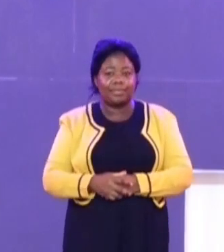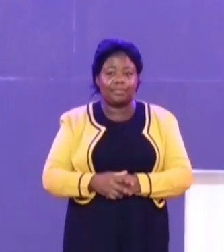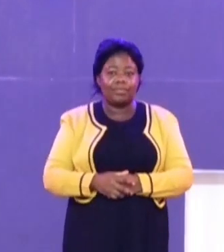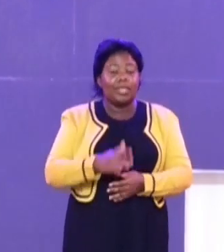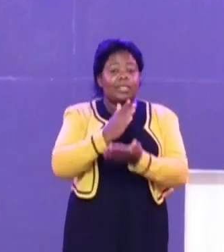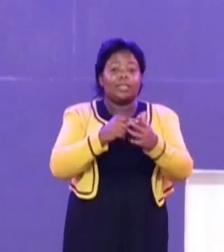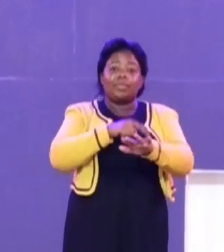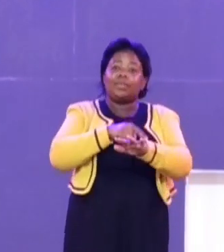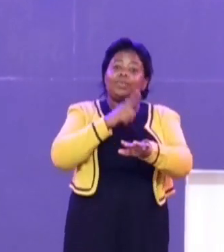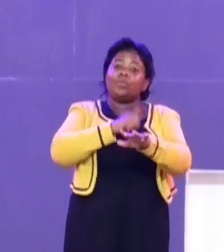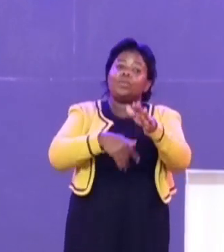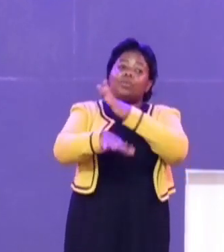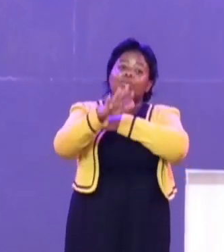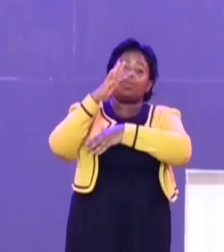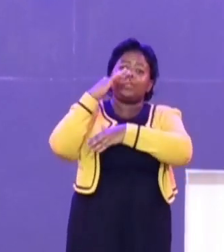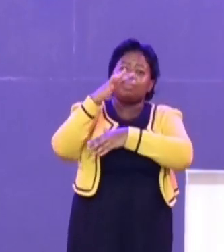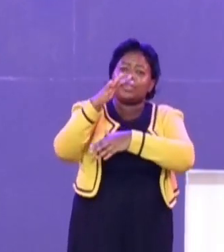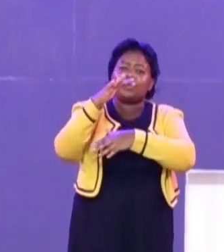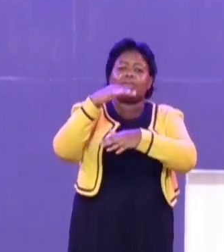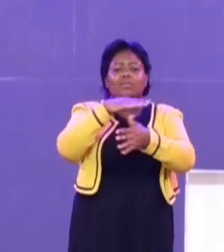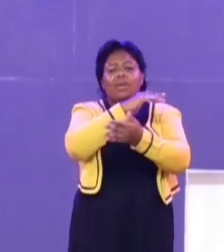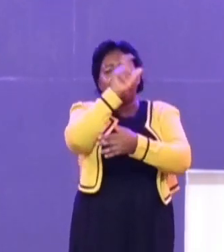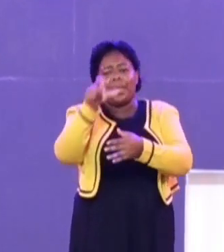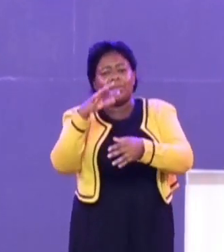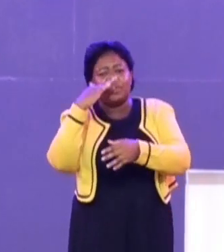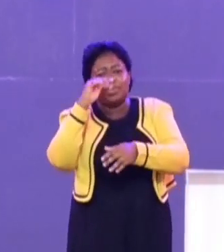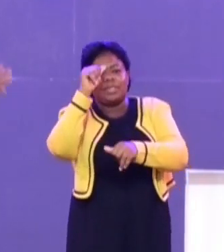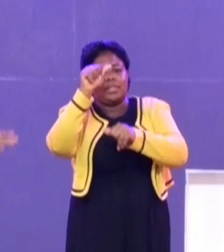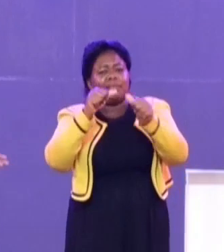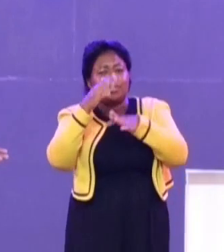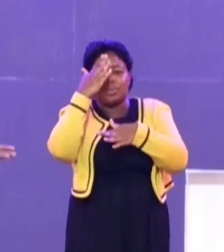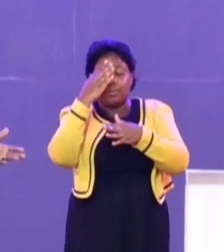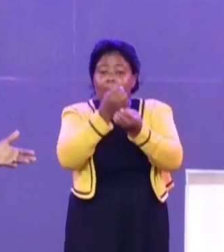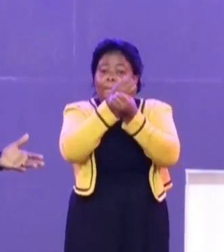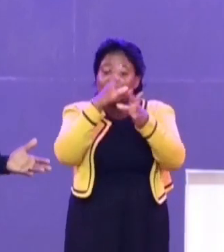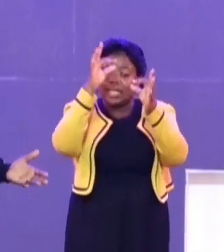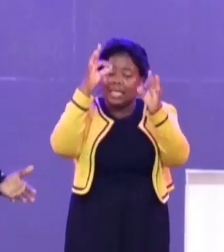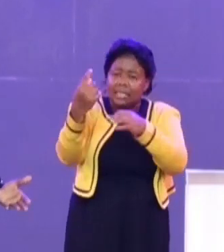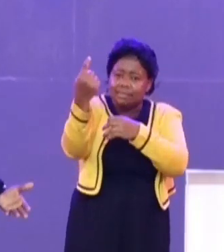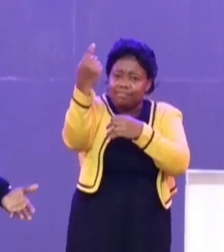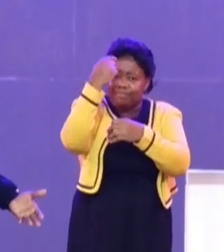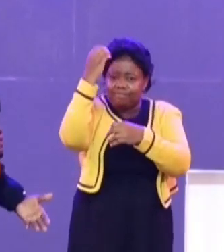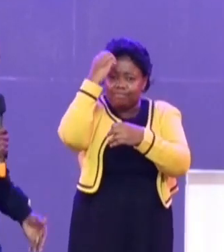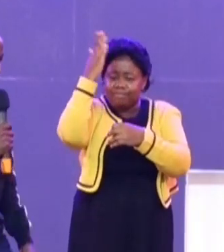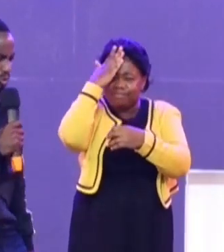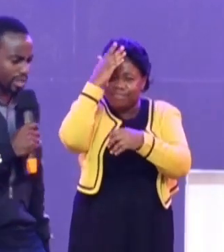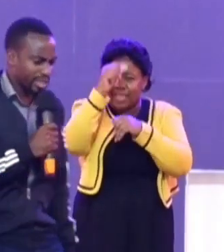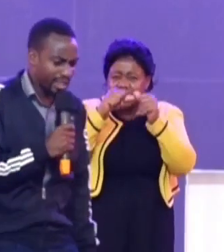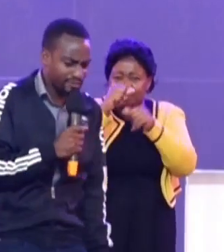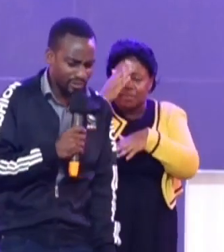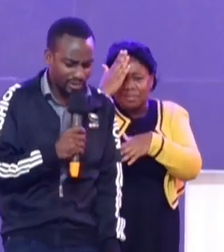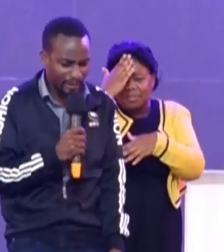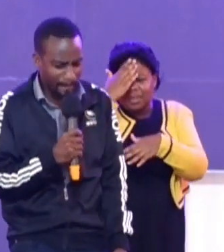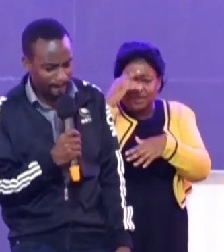understanding. Sometimes when someone talks about humility, many things come into your understanding, and you can say maybe humility is